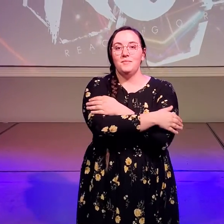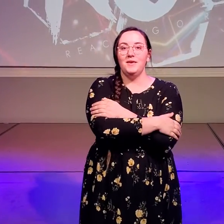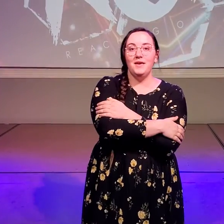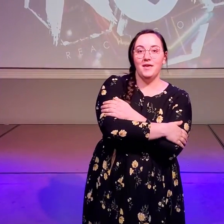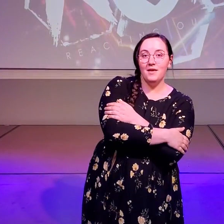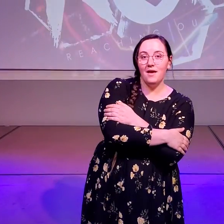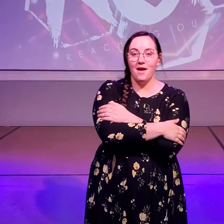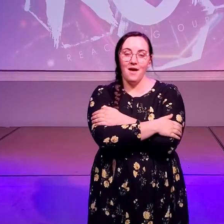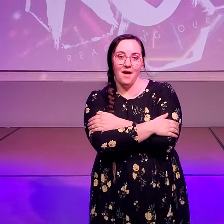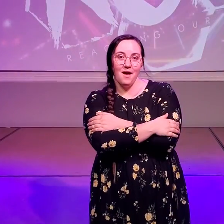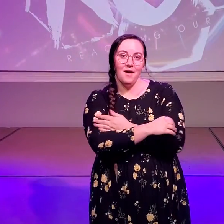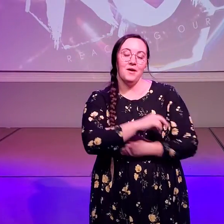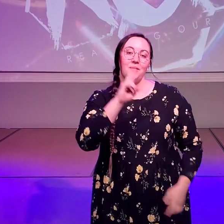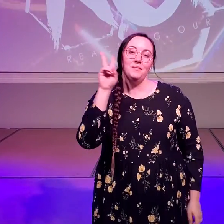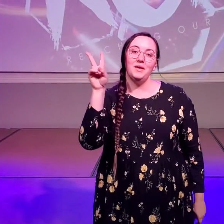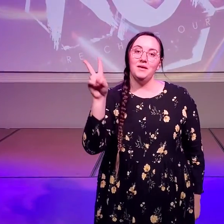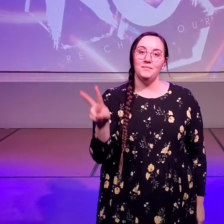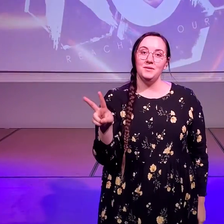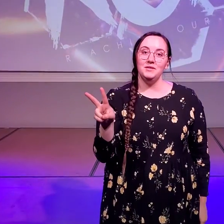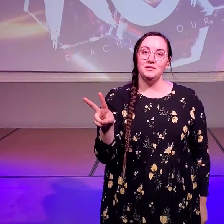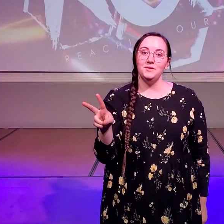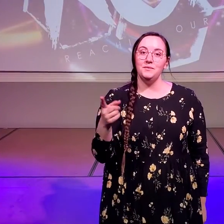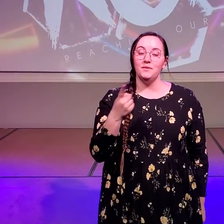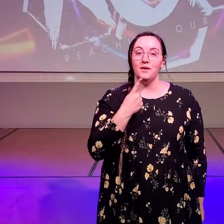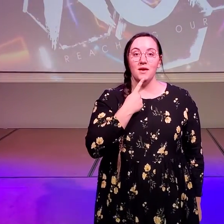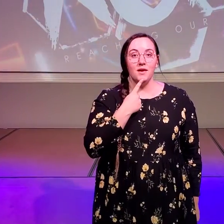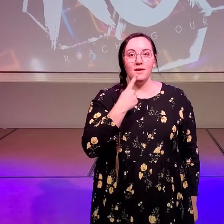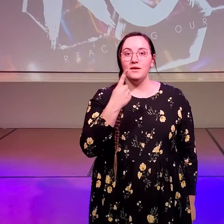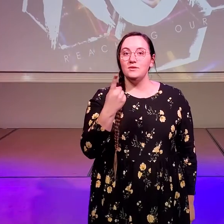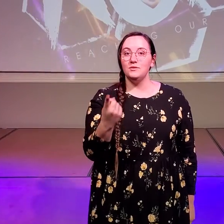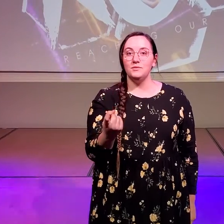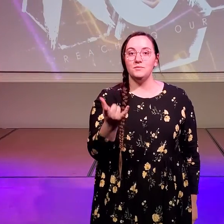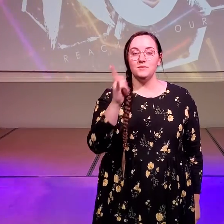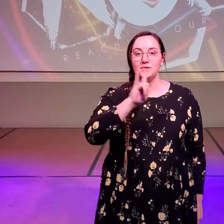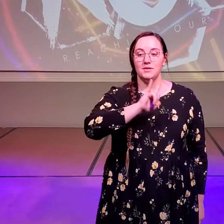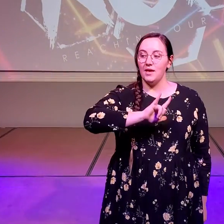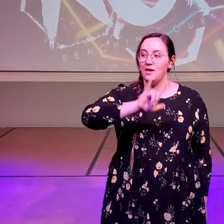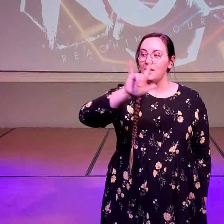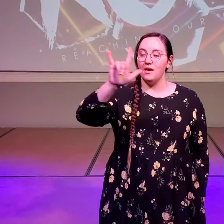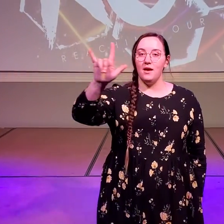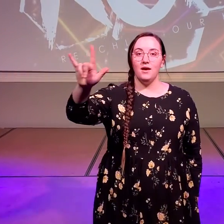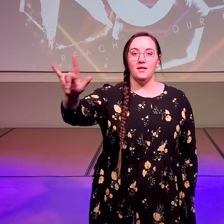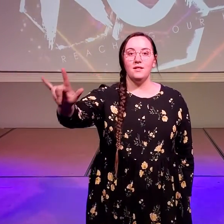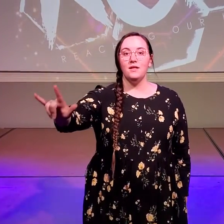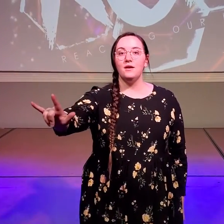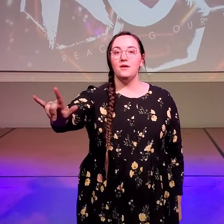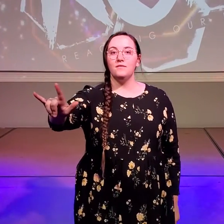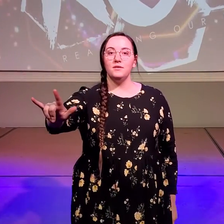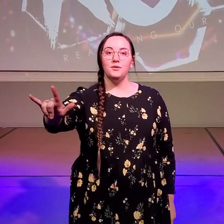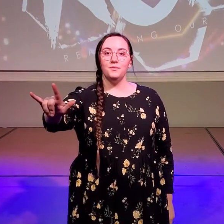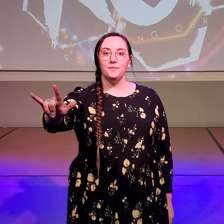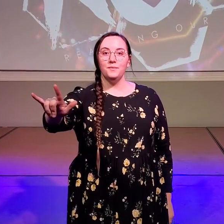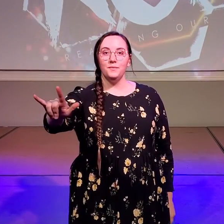me a hug, maybe two And you say I love you